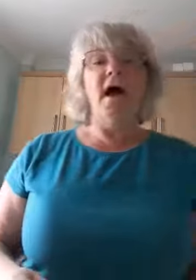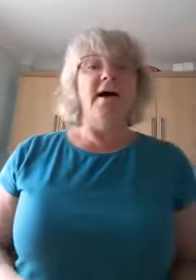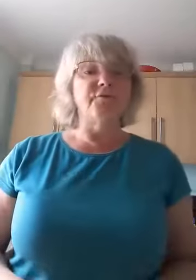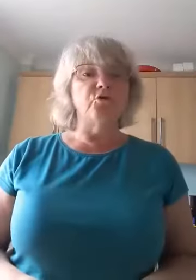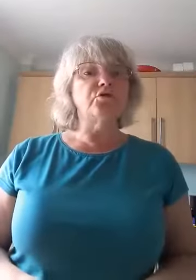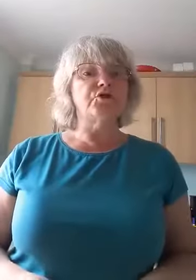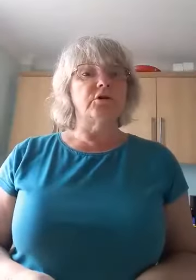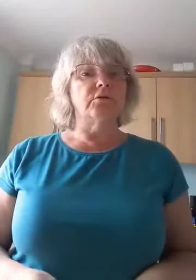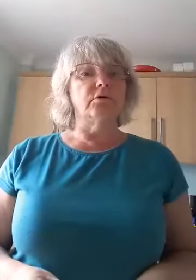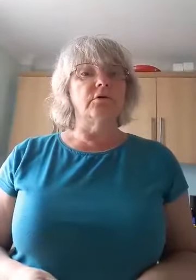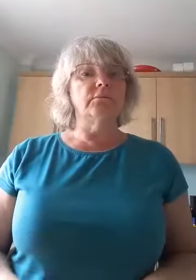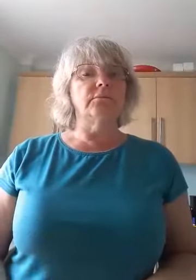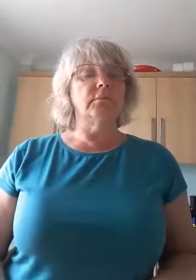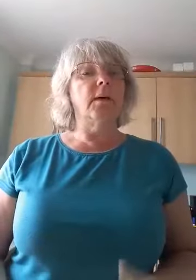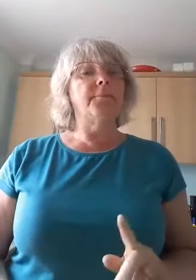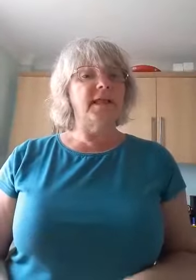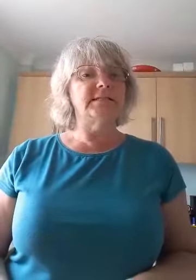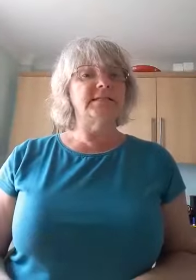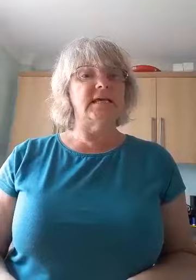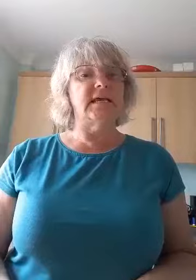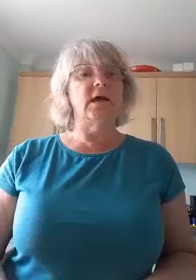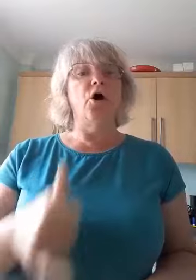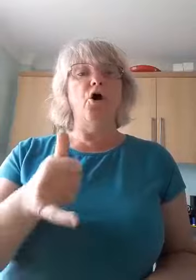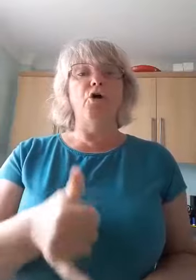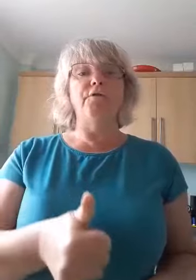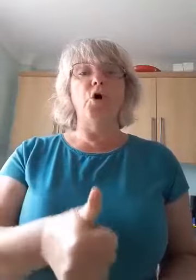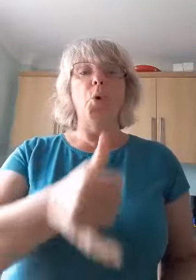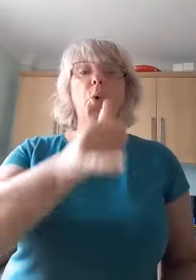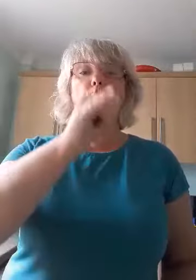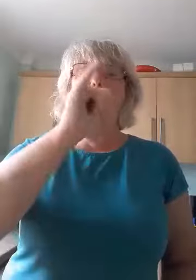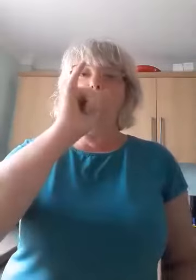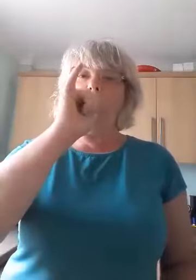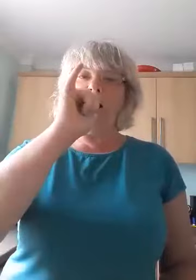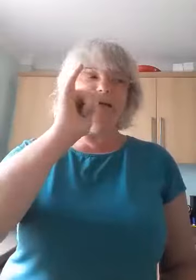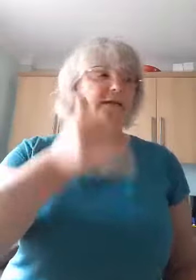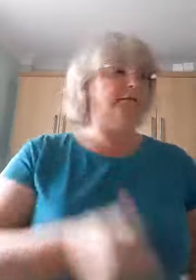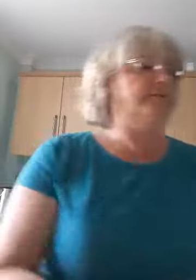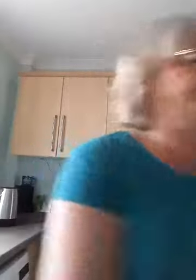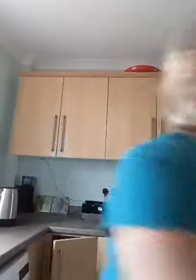I've also got plenty of wine.